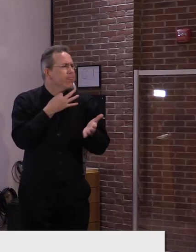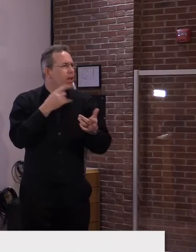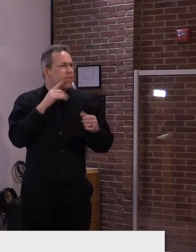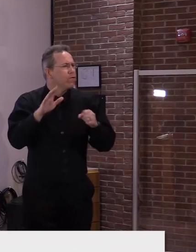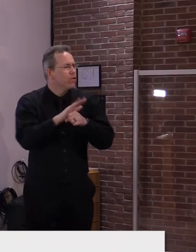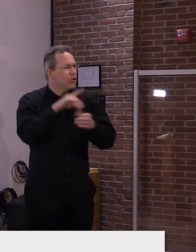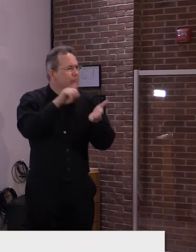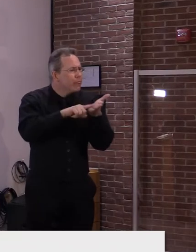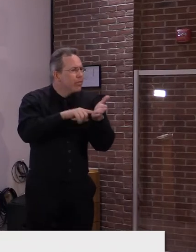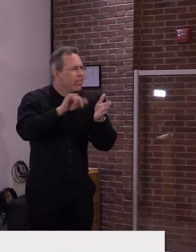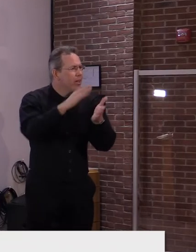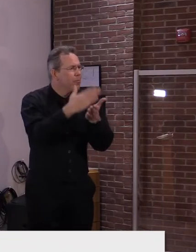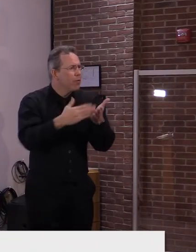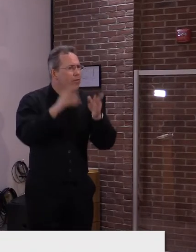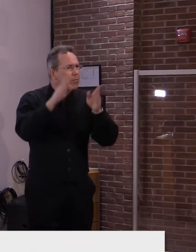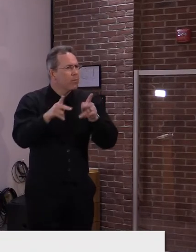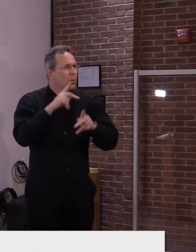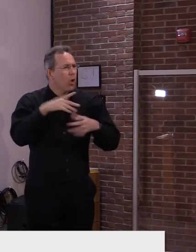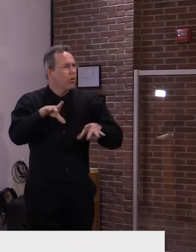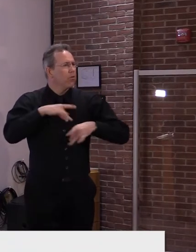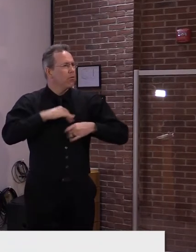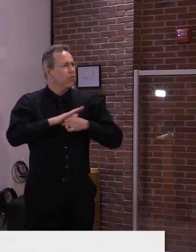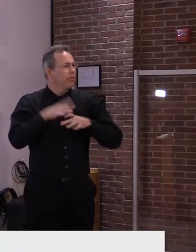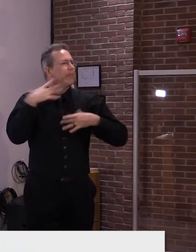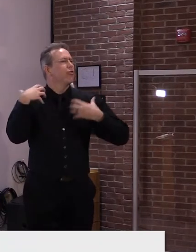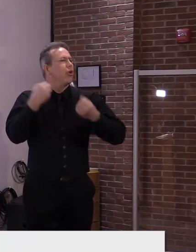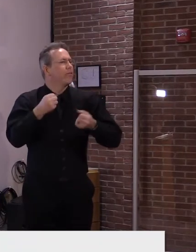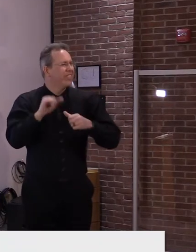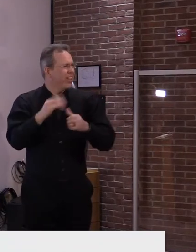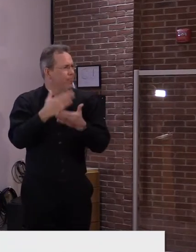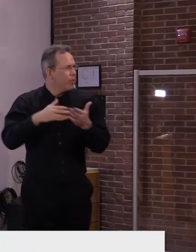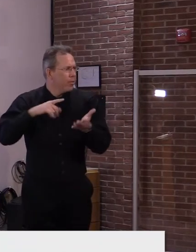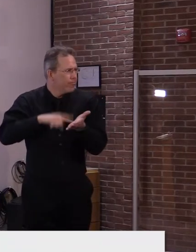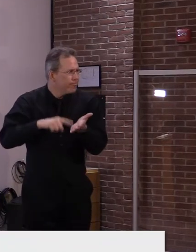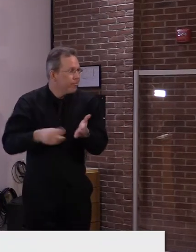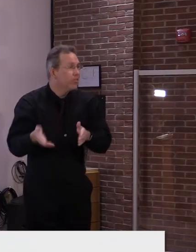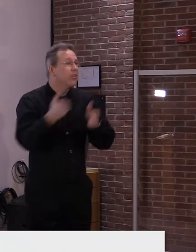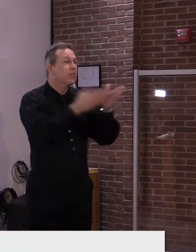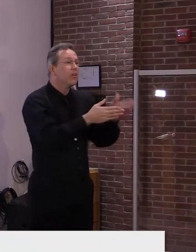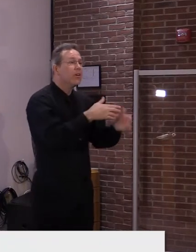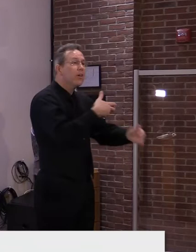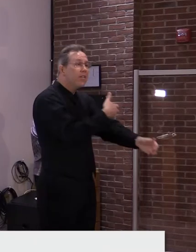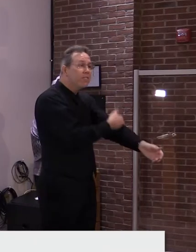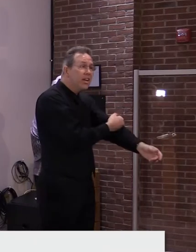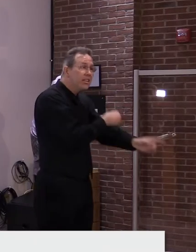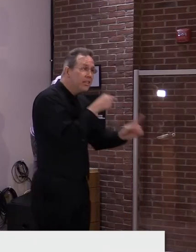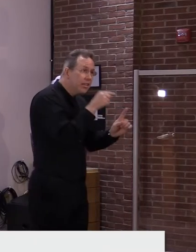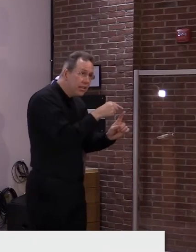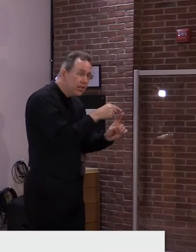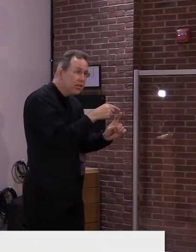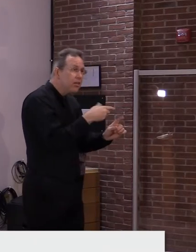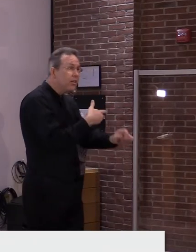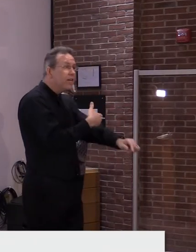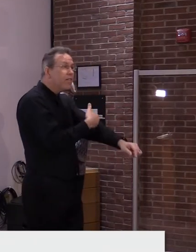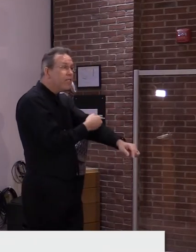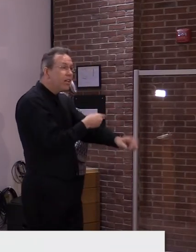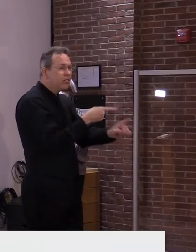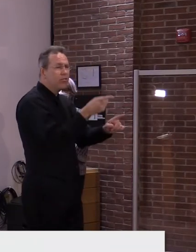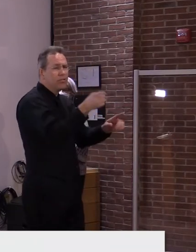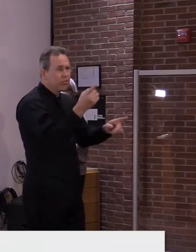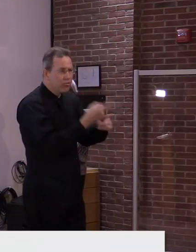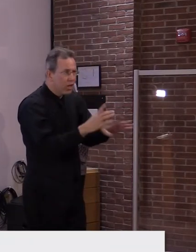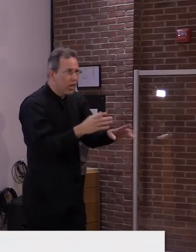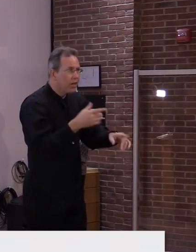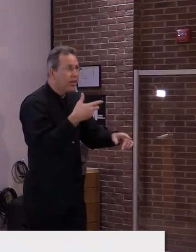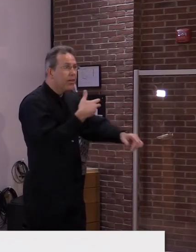have vaccines that, even though I agree many people in the older set and in the healthcare